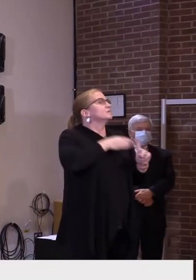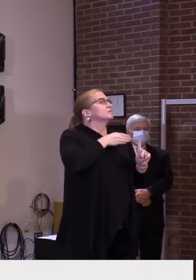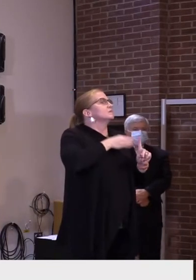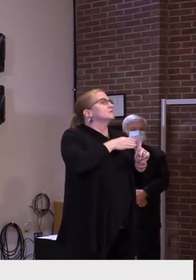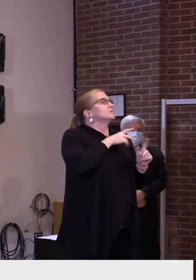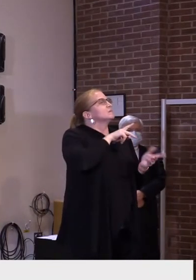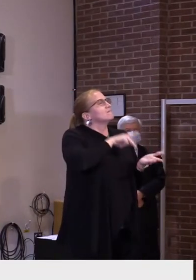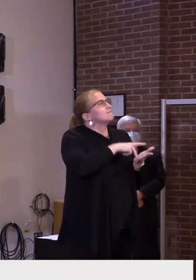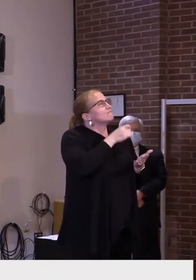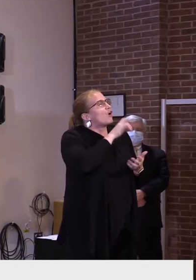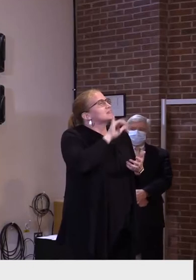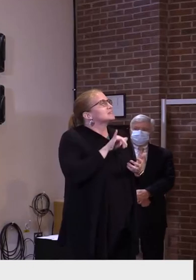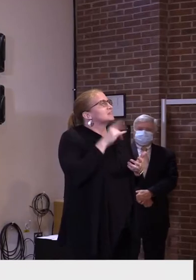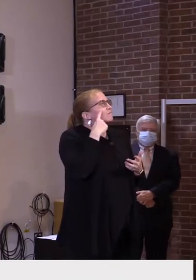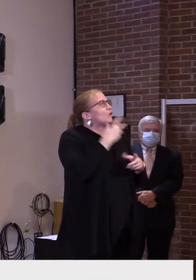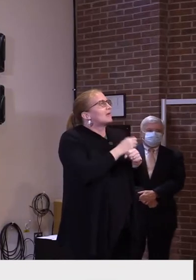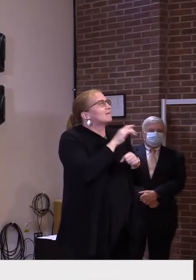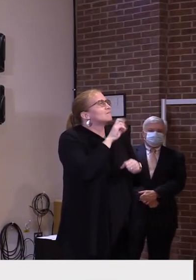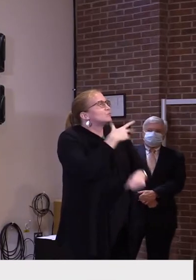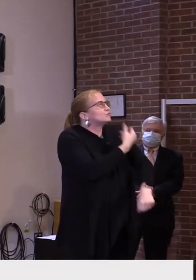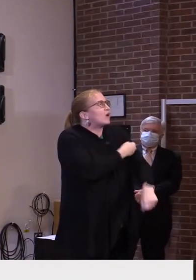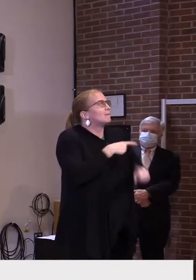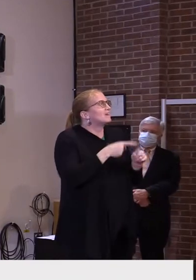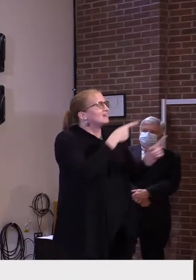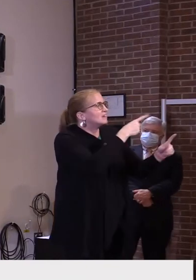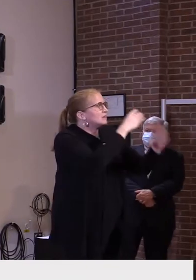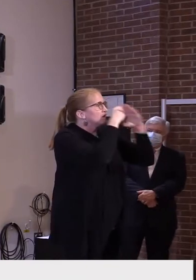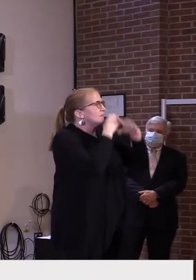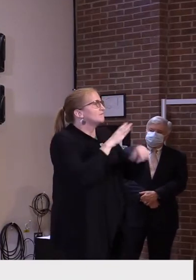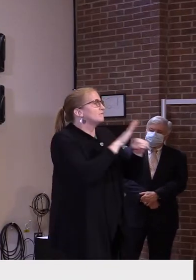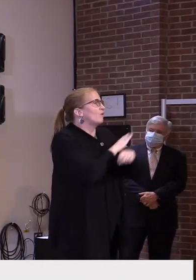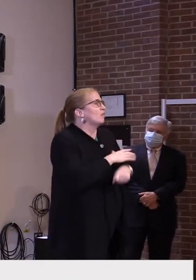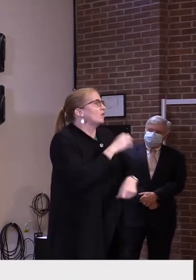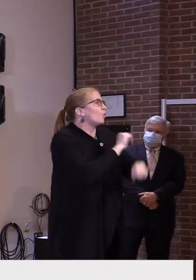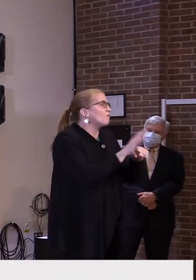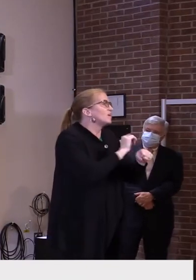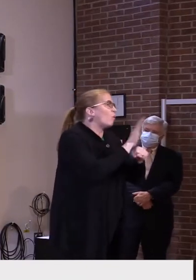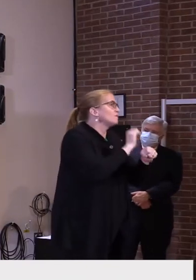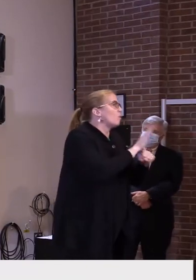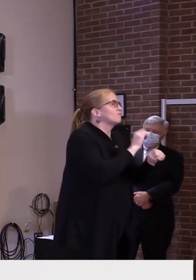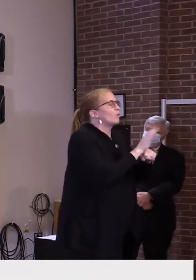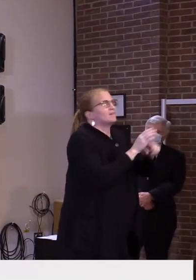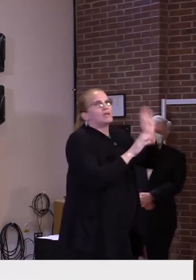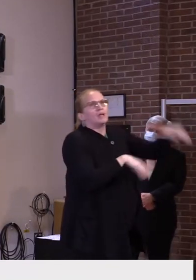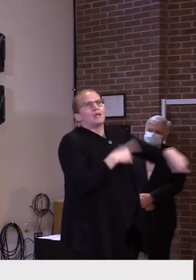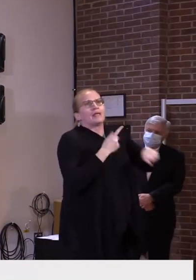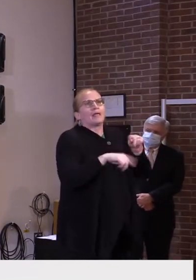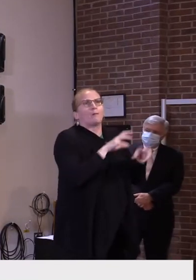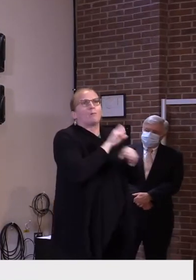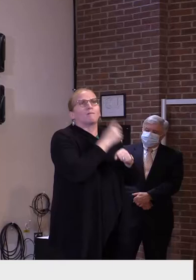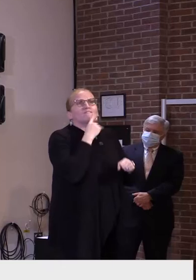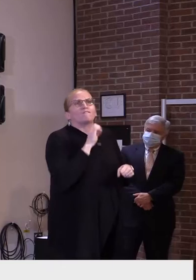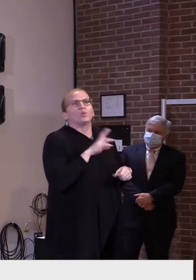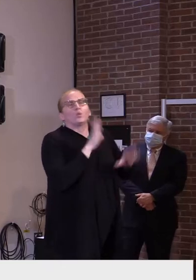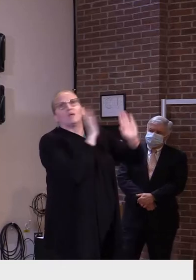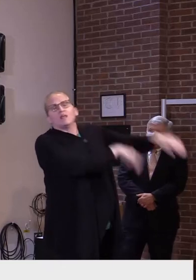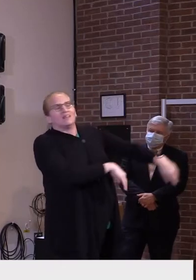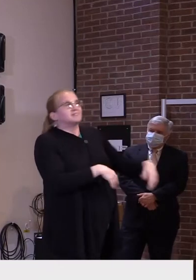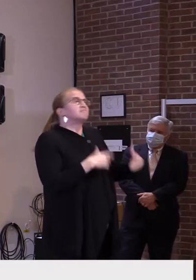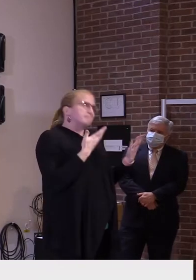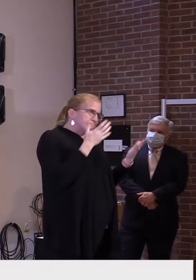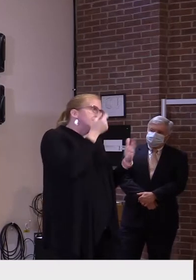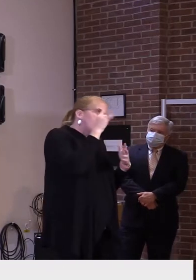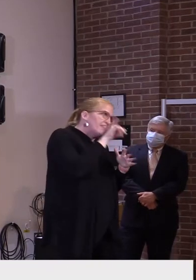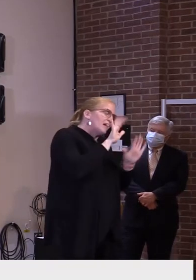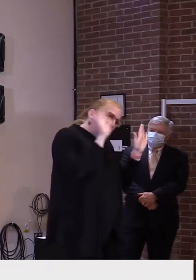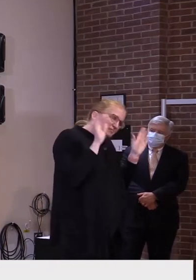with COVID vaccine, COVID boosters, COVID pediatric now. But the reality is, whether it's a pharmacy,